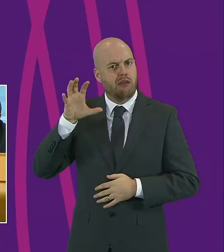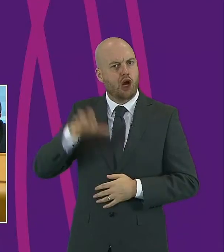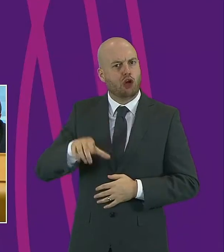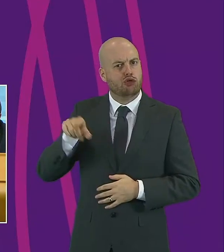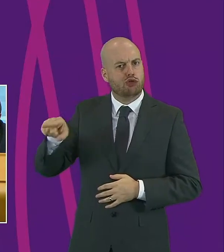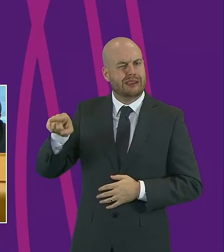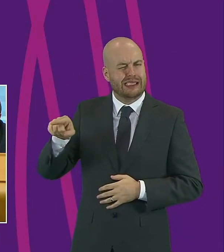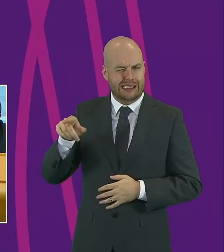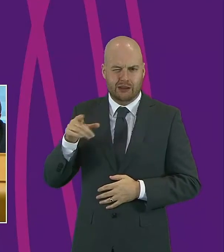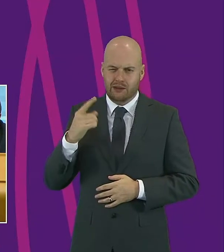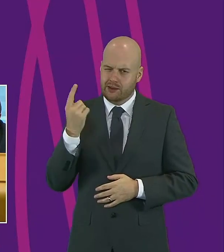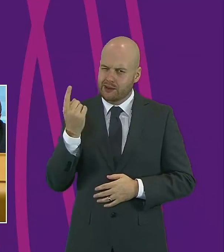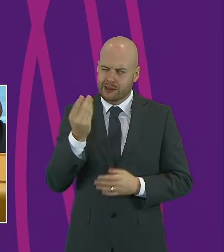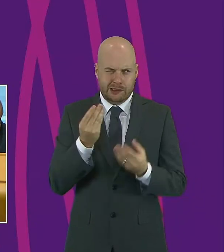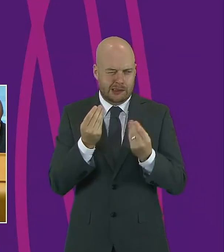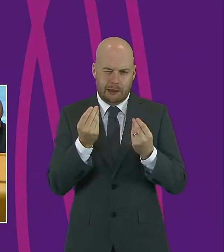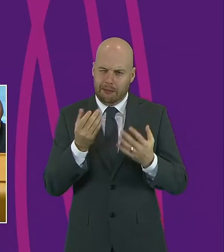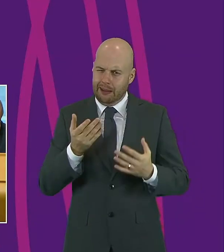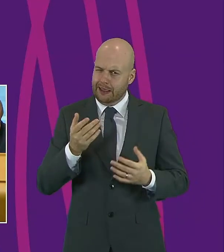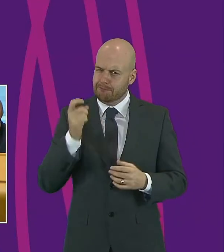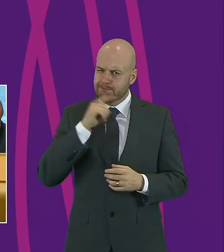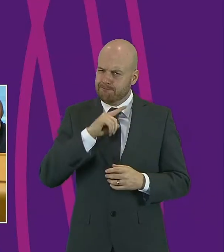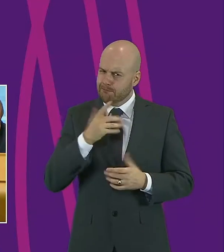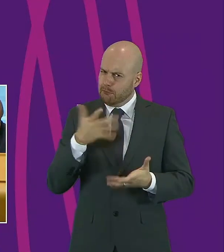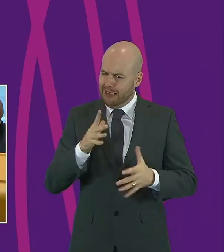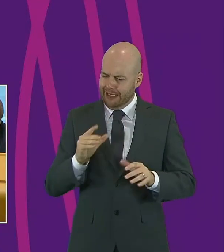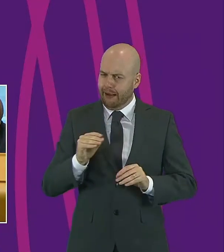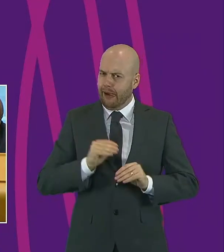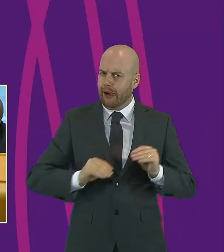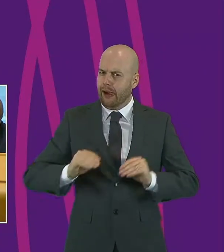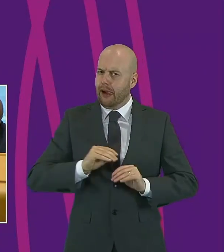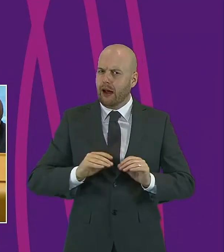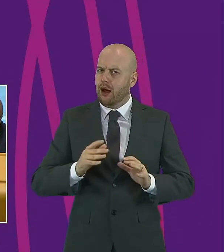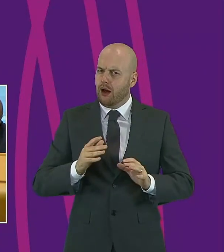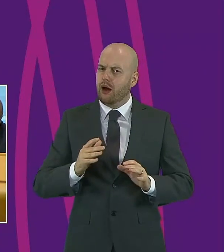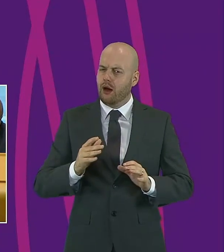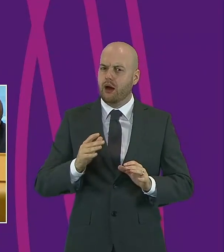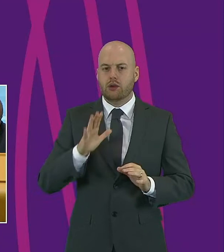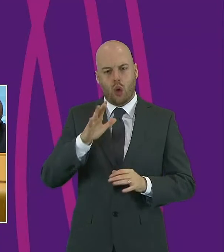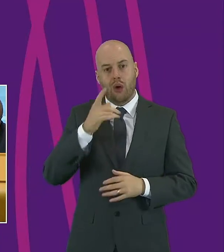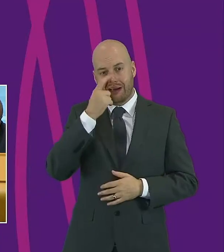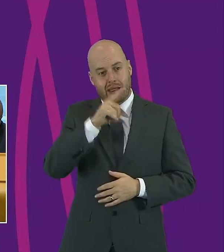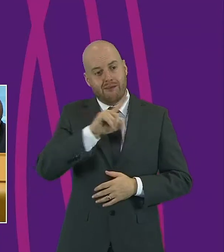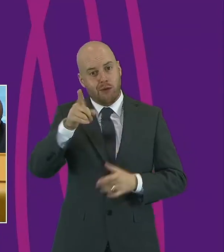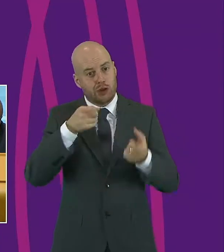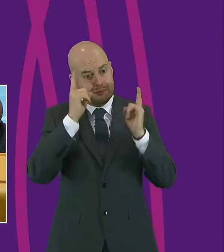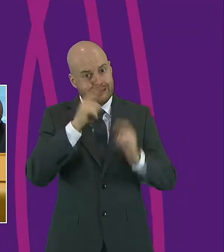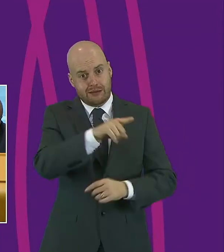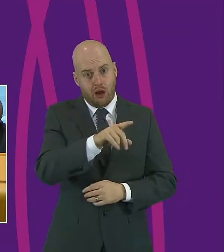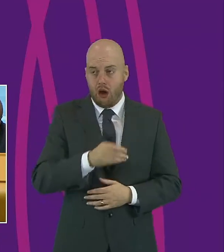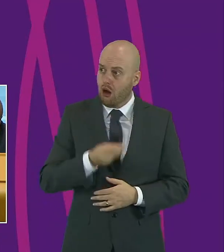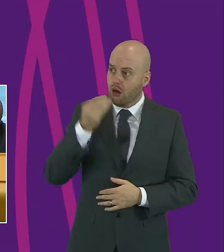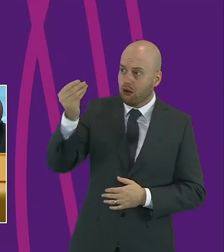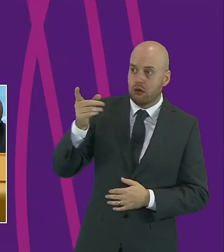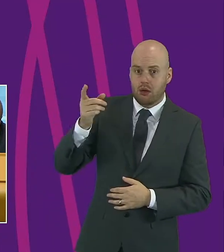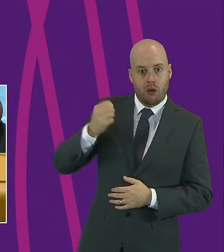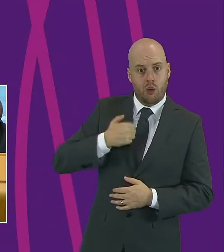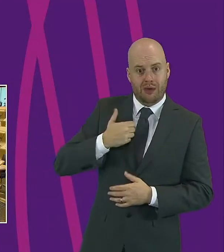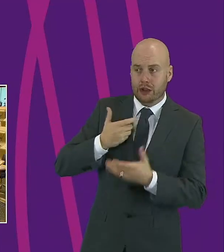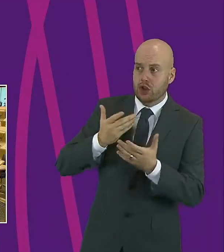concerns about this, and is she able to pass on these concerns either directly to Belarus or through the UK or through the European